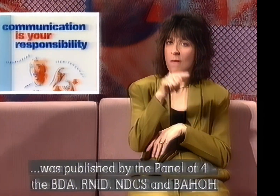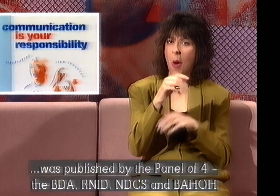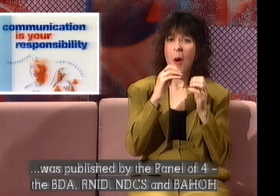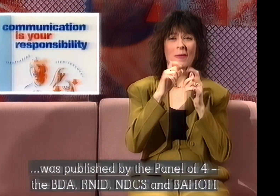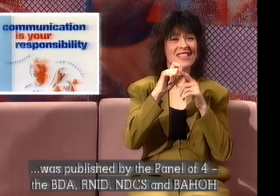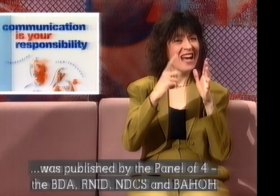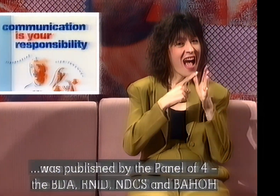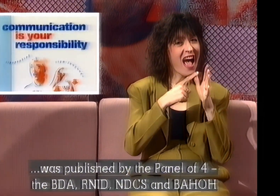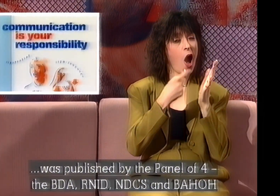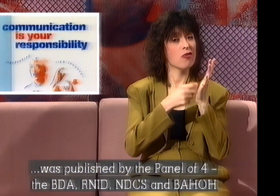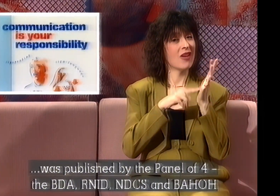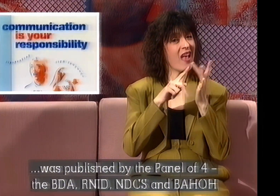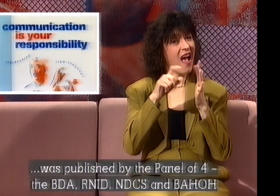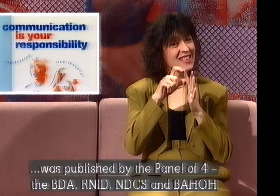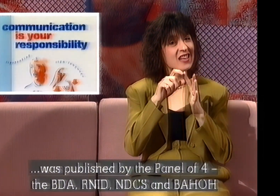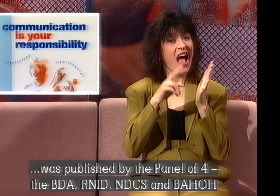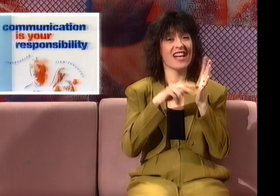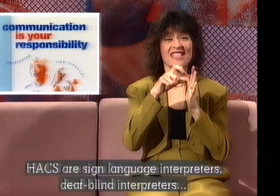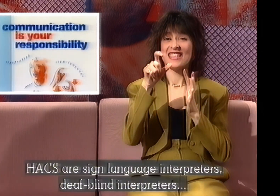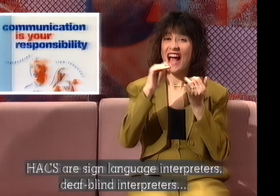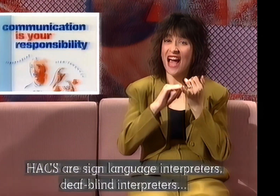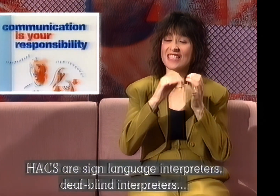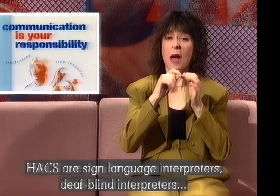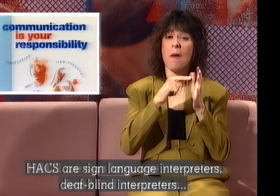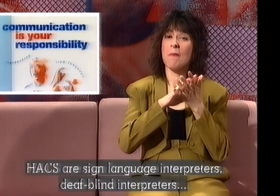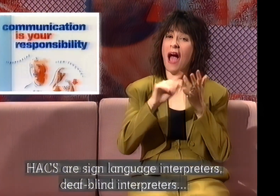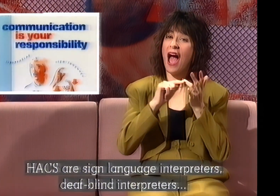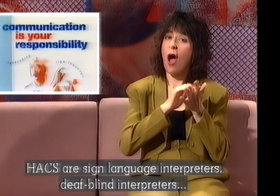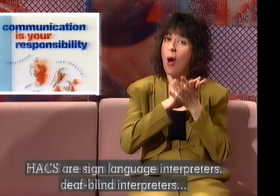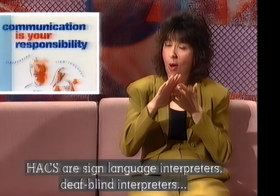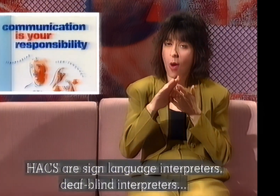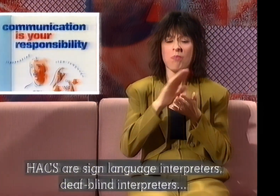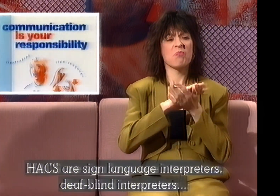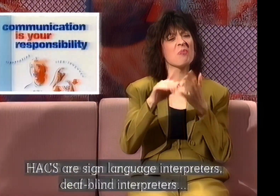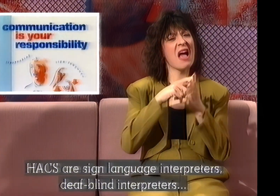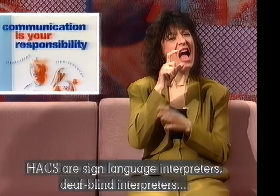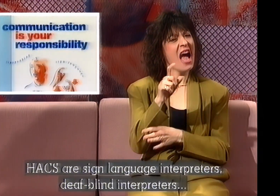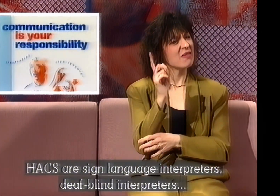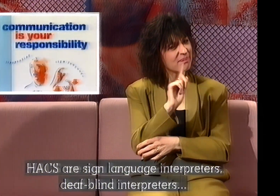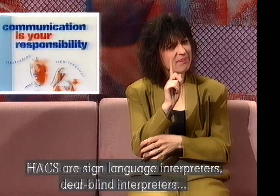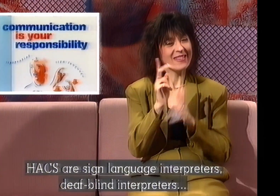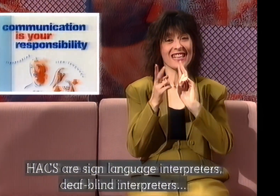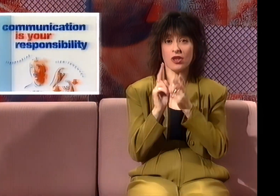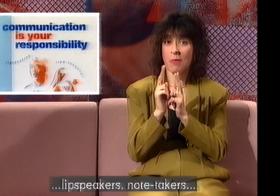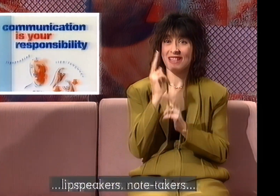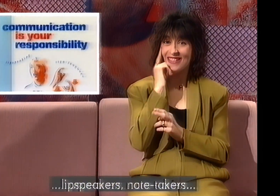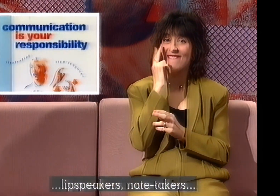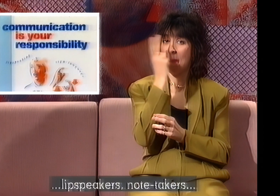RNID, NDCS and BAHO. What are HACS? They're sign language interpreters, deaf-blind interpreters, lip speakers, note